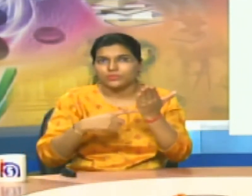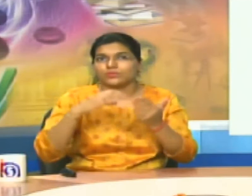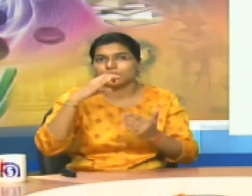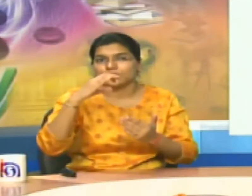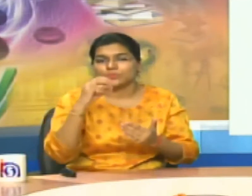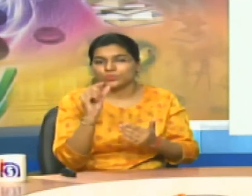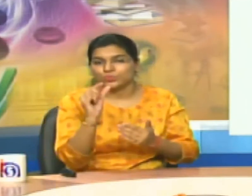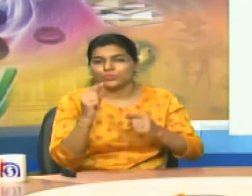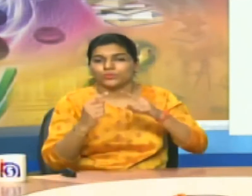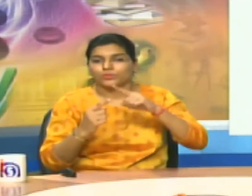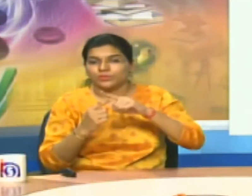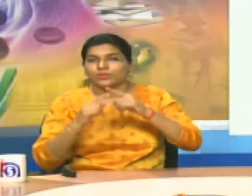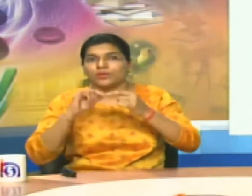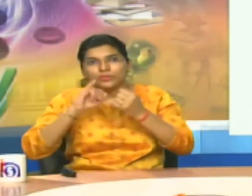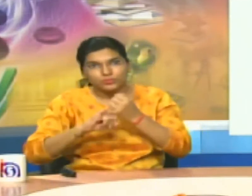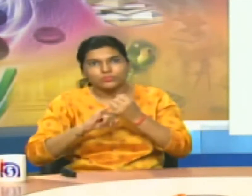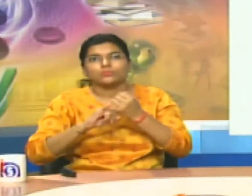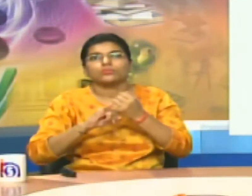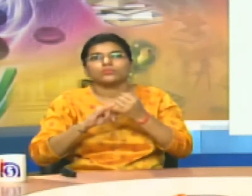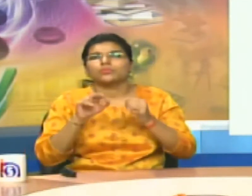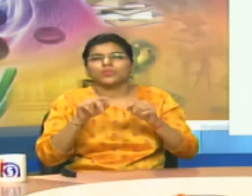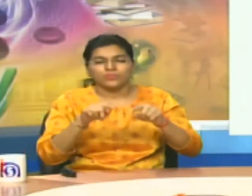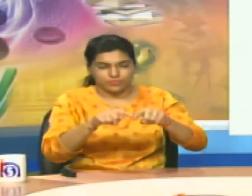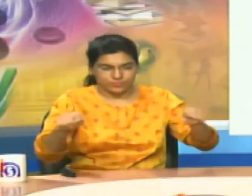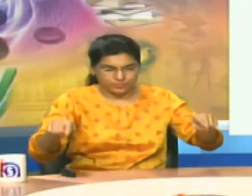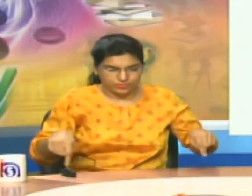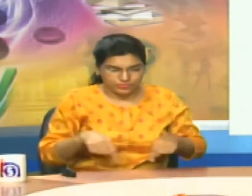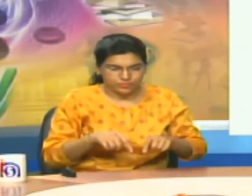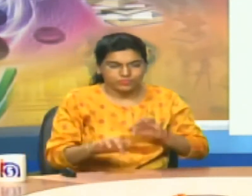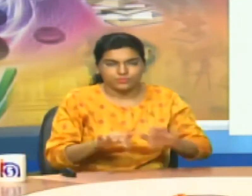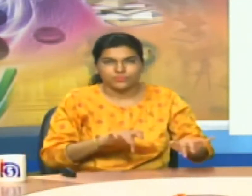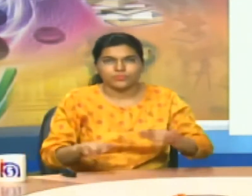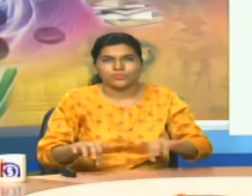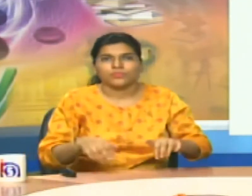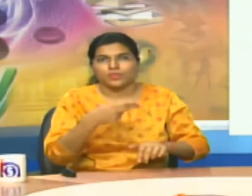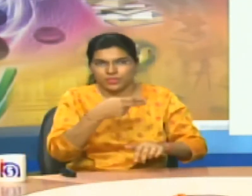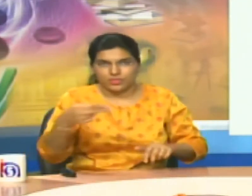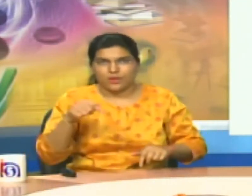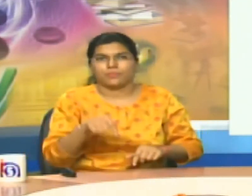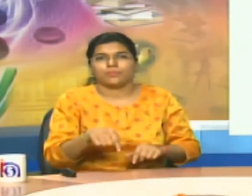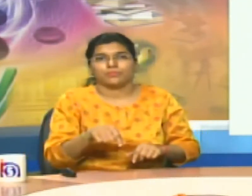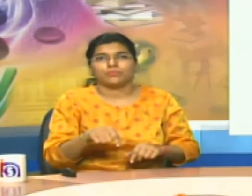keyboard also has some shortcuts which we are now going to discuss and understand.